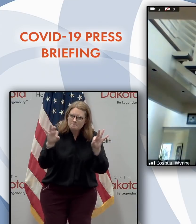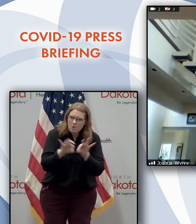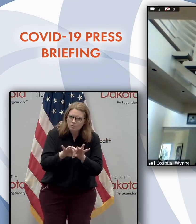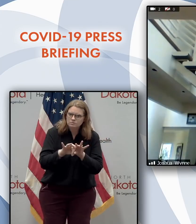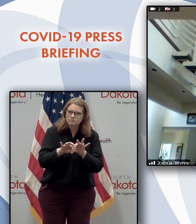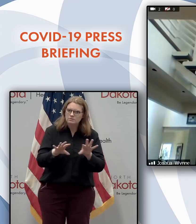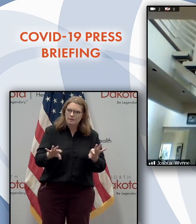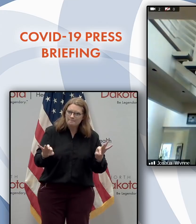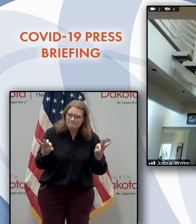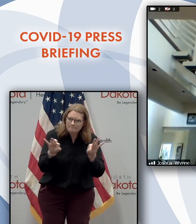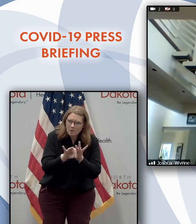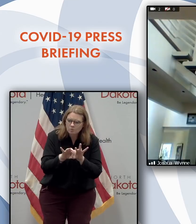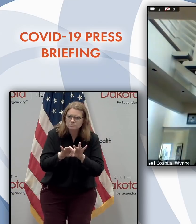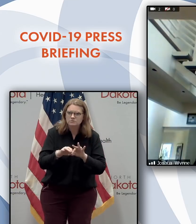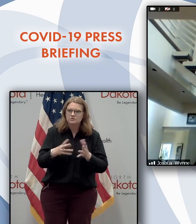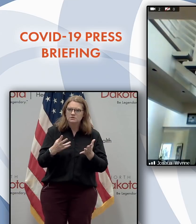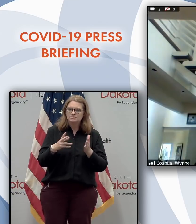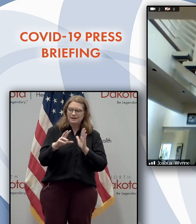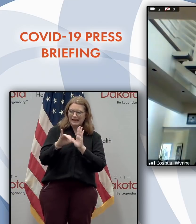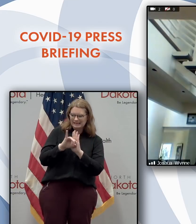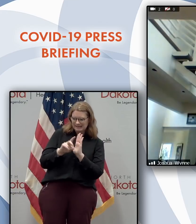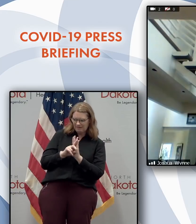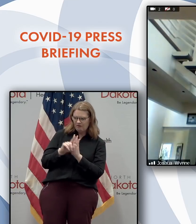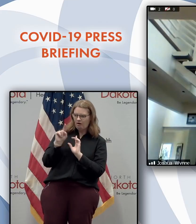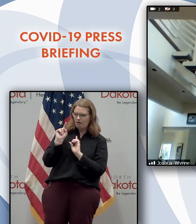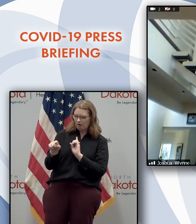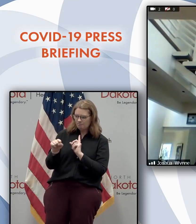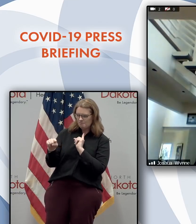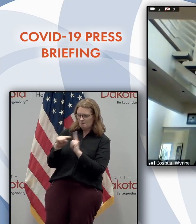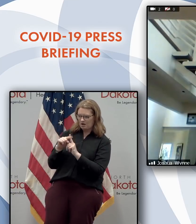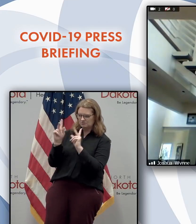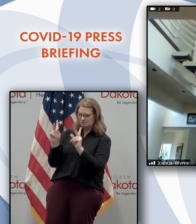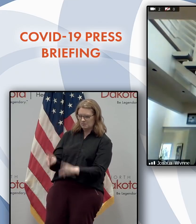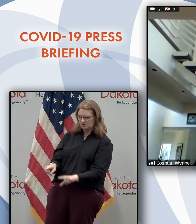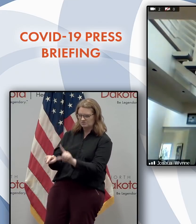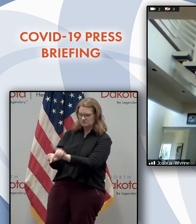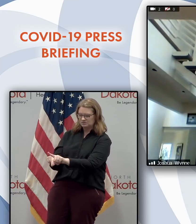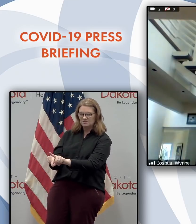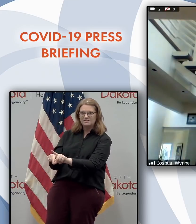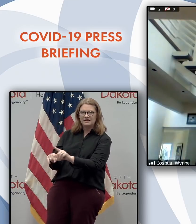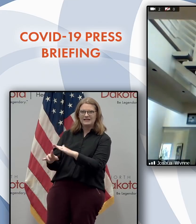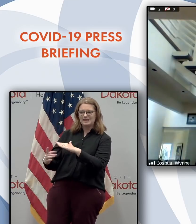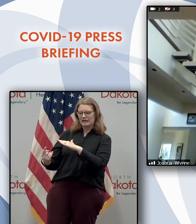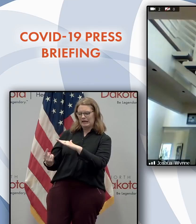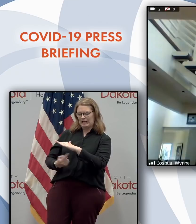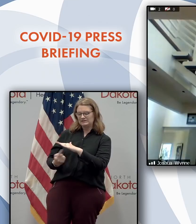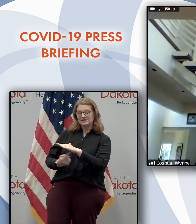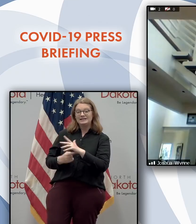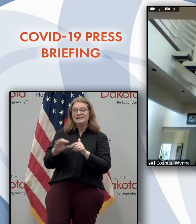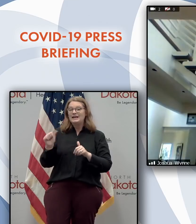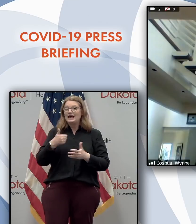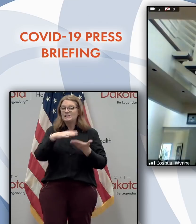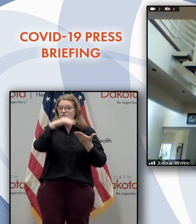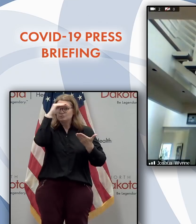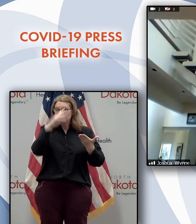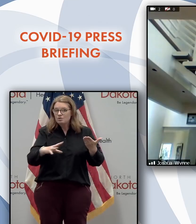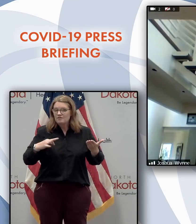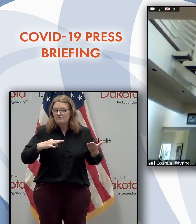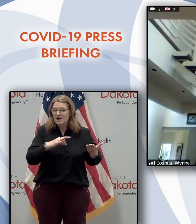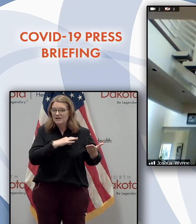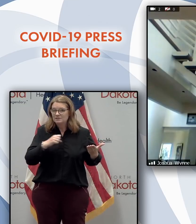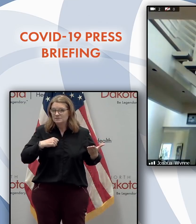to identify and then isolate any student or faculty or staff who